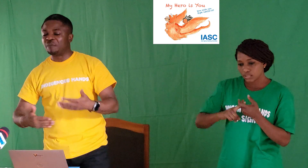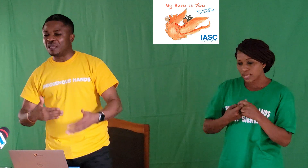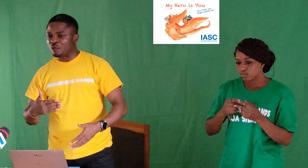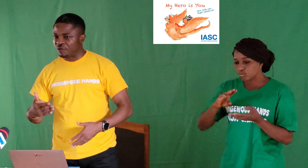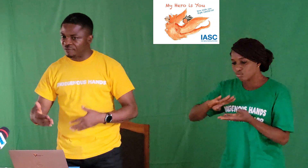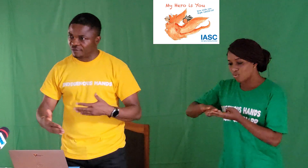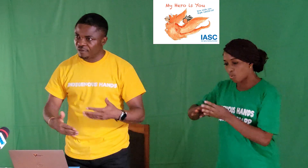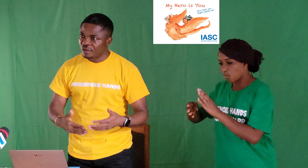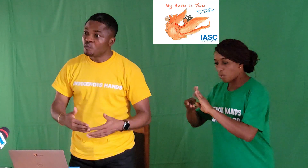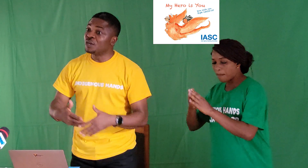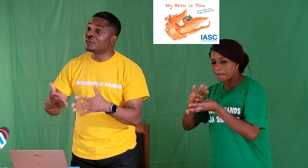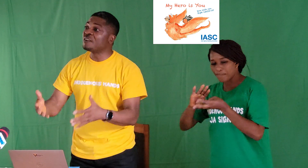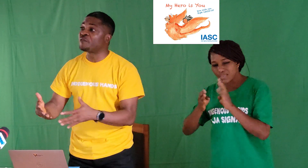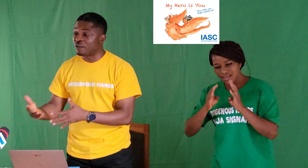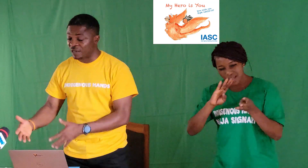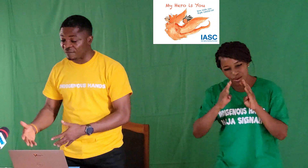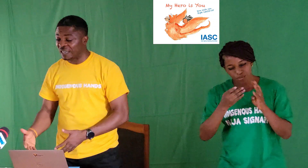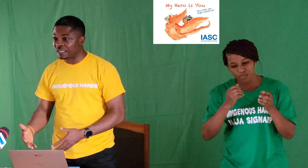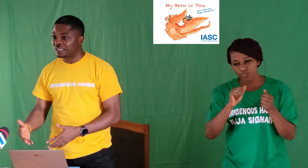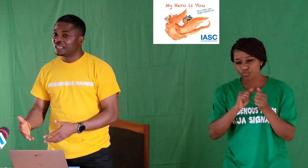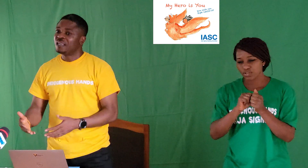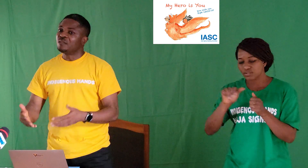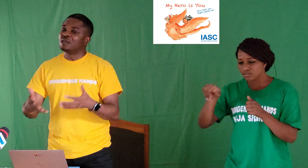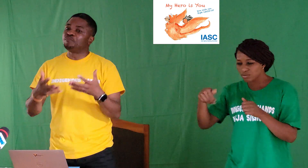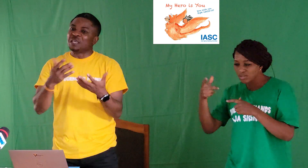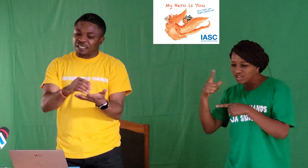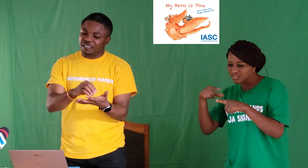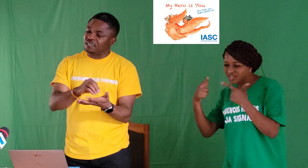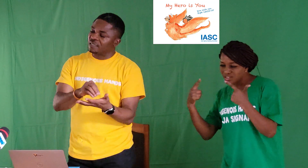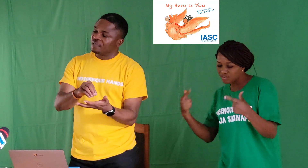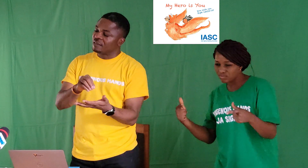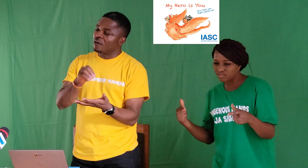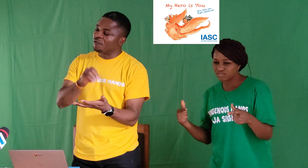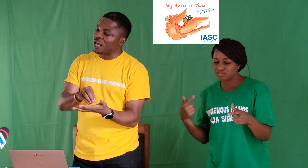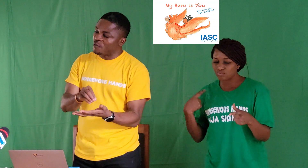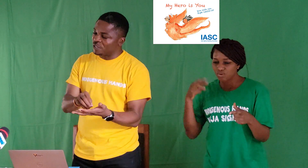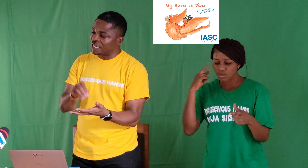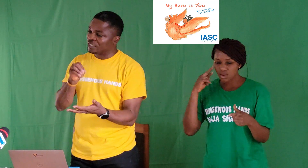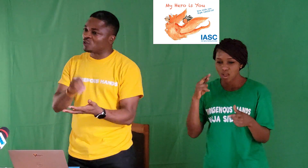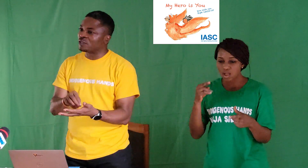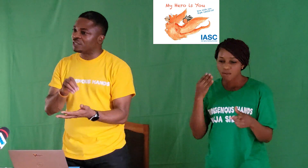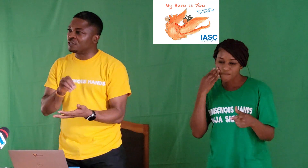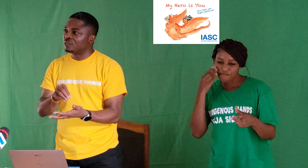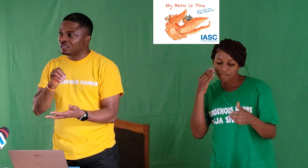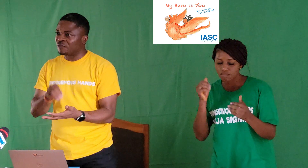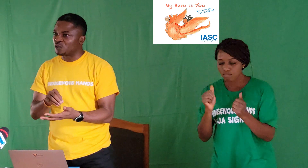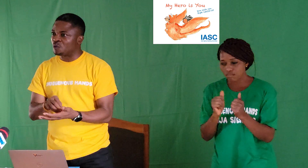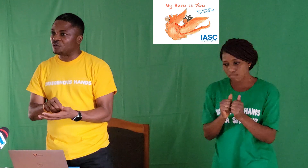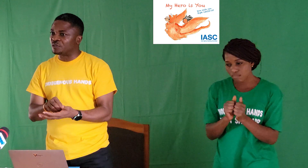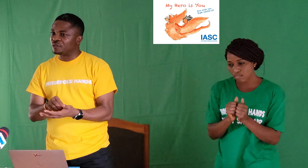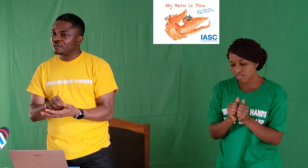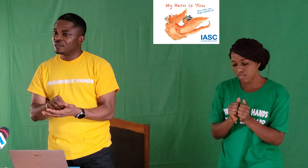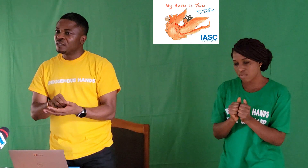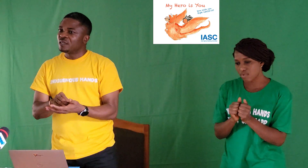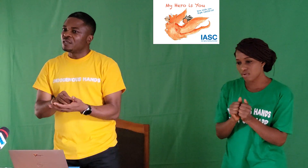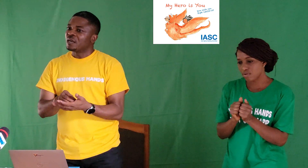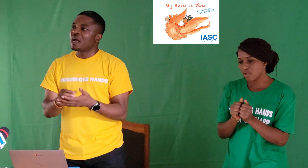been familiar with. We really found out that the piece of language that is taught in deaf